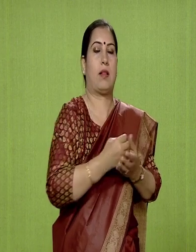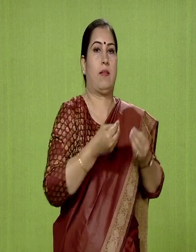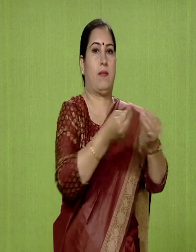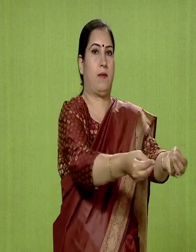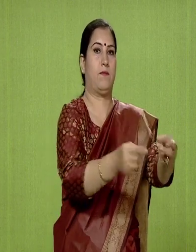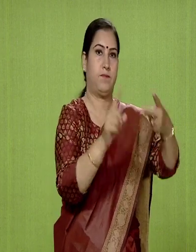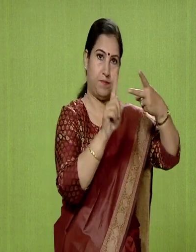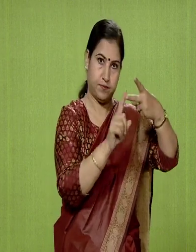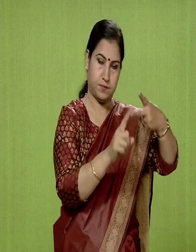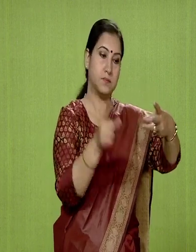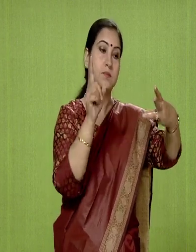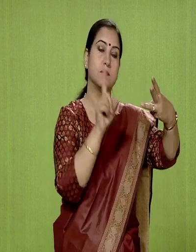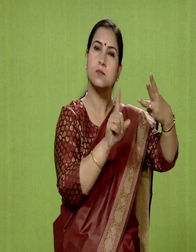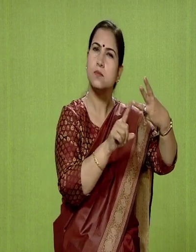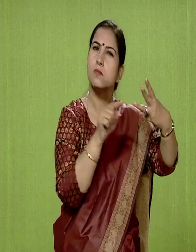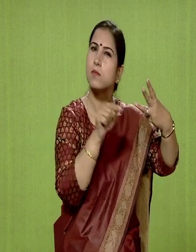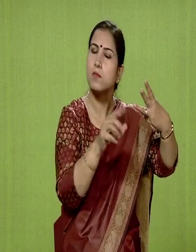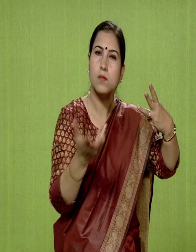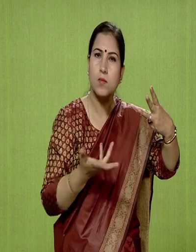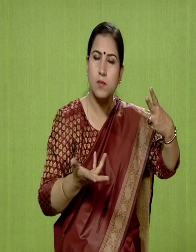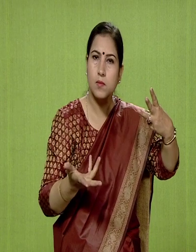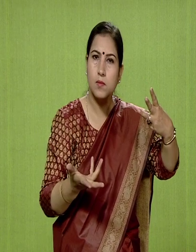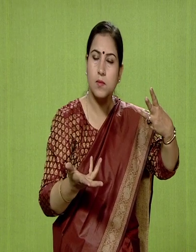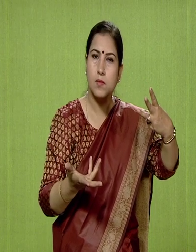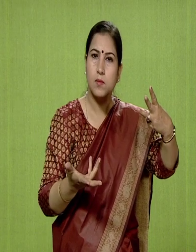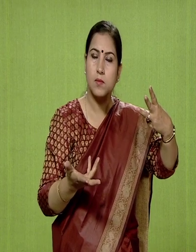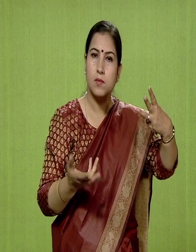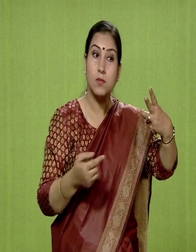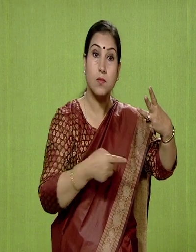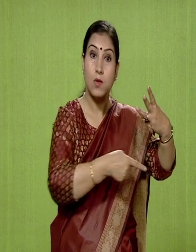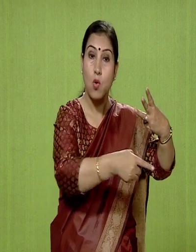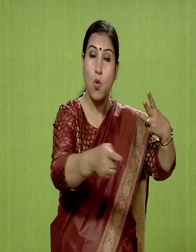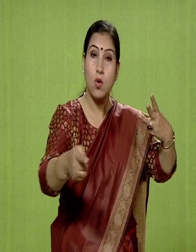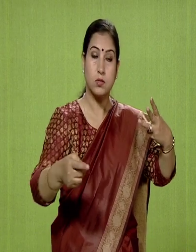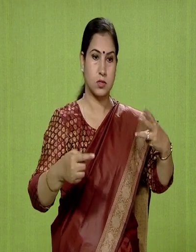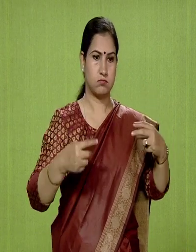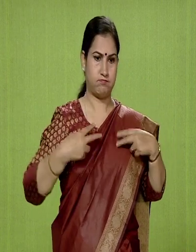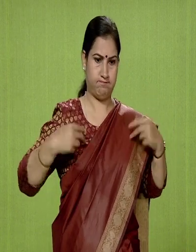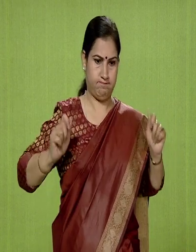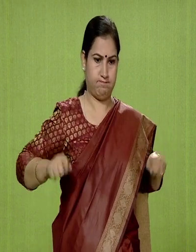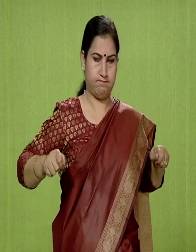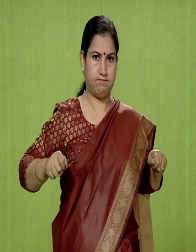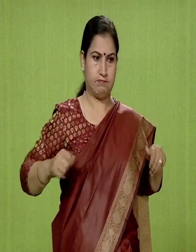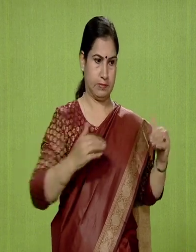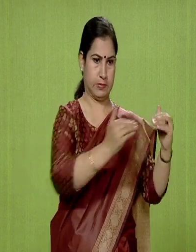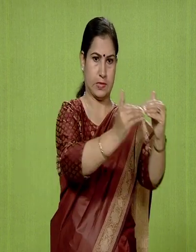And the third point was a fair and independent justice system should be formed.